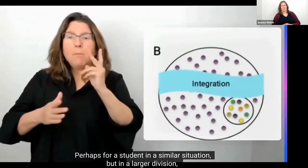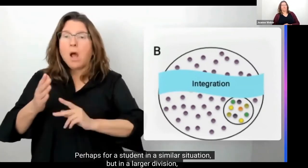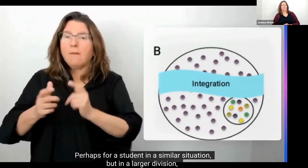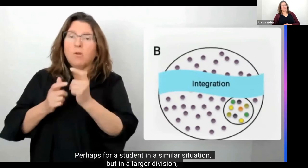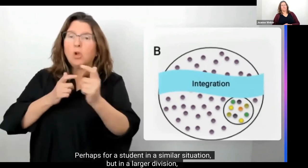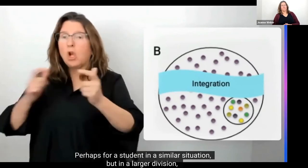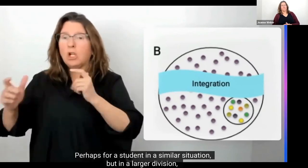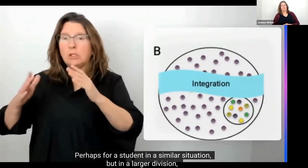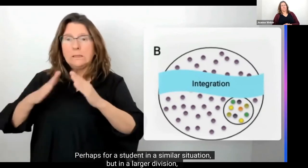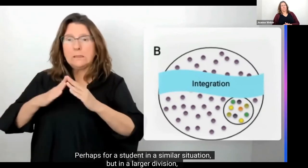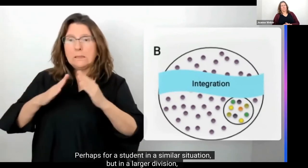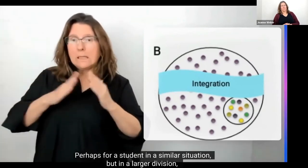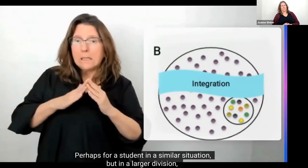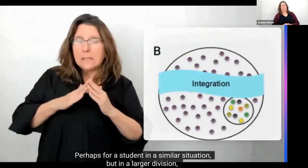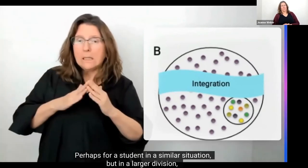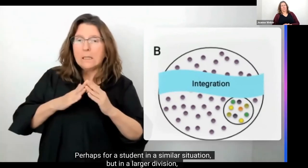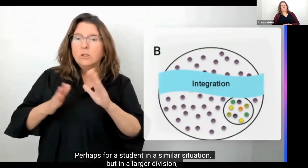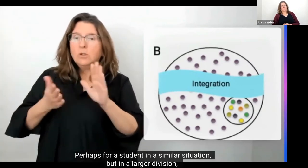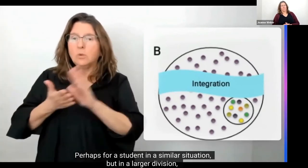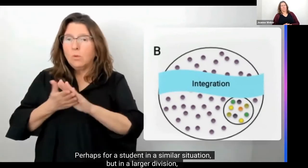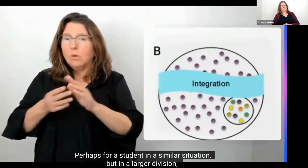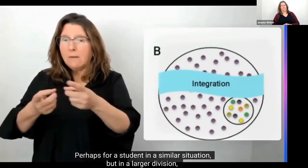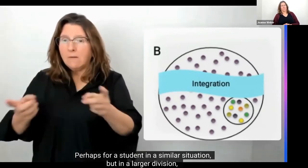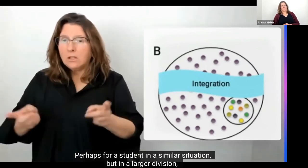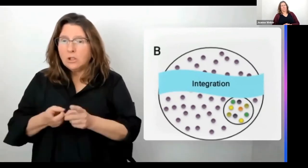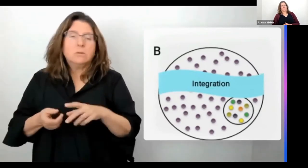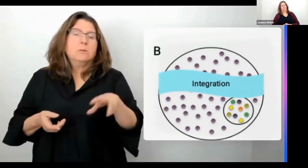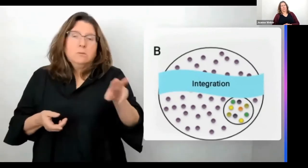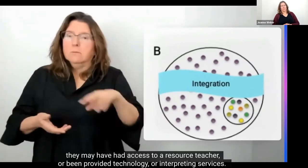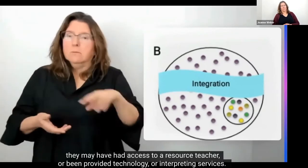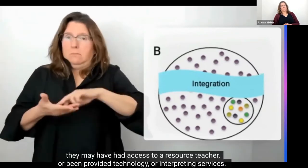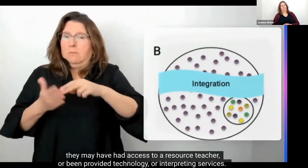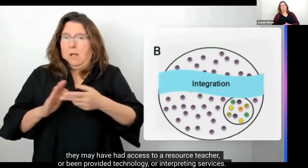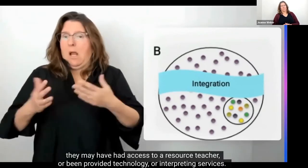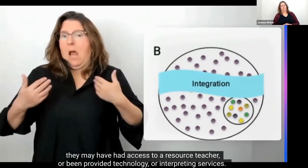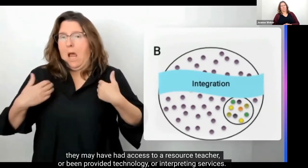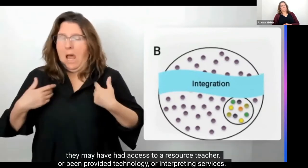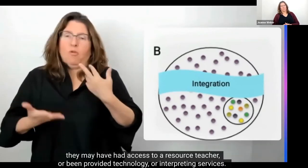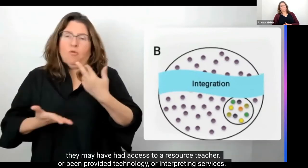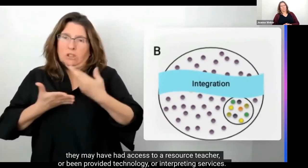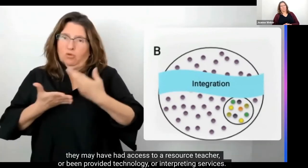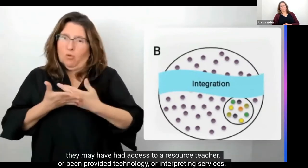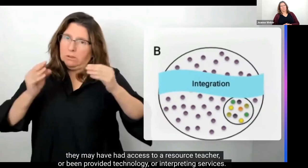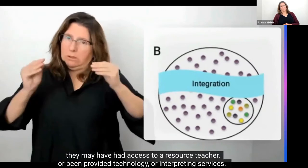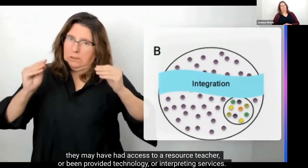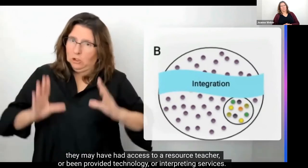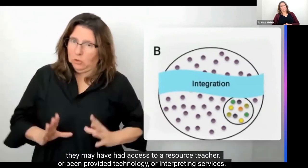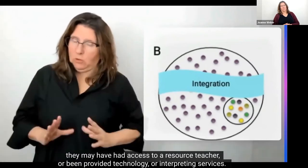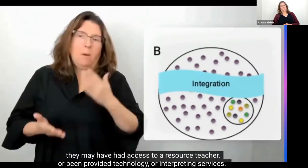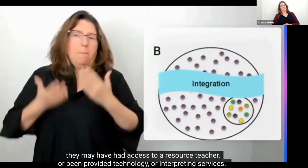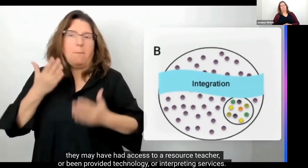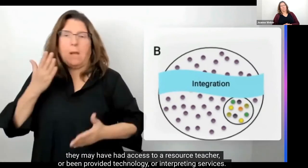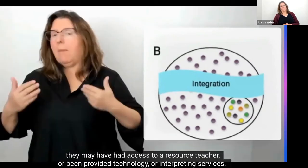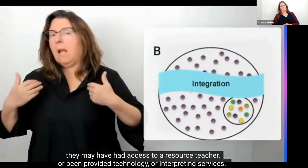Perhaps for a student in a similar situation, but in a larger division, they may have had access to a resource